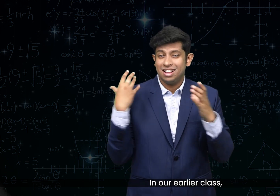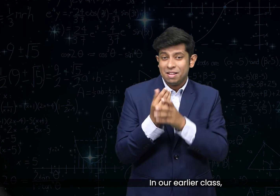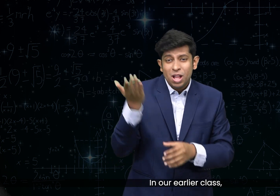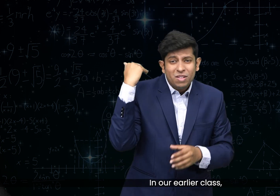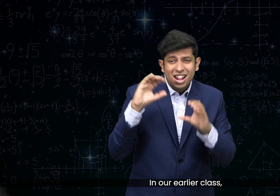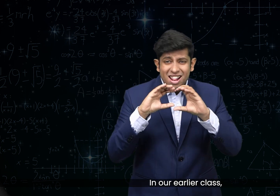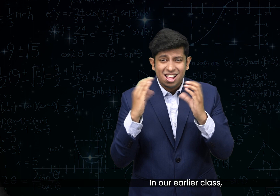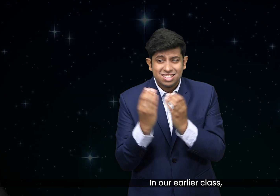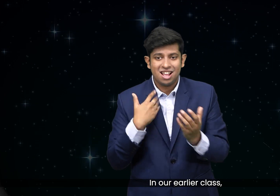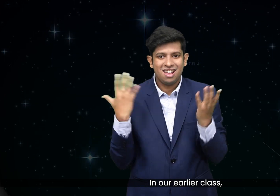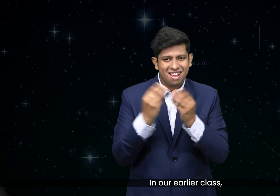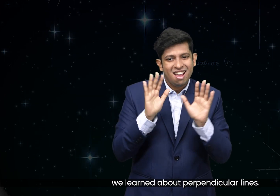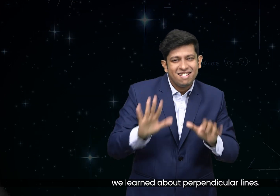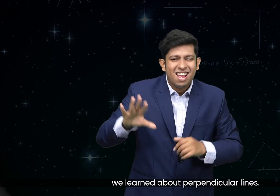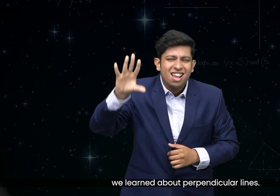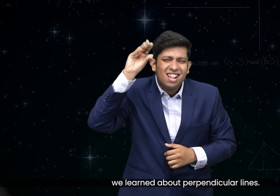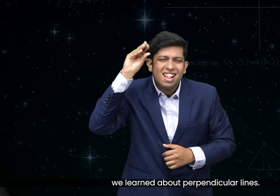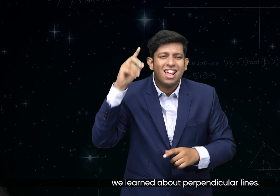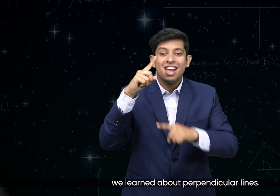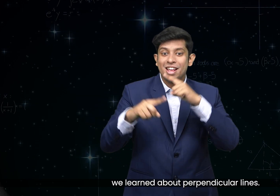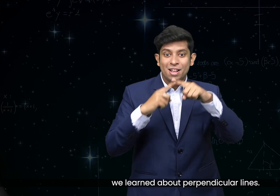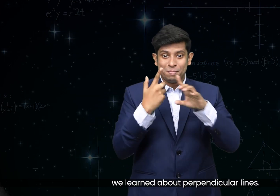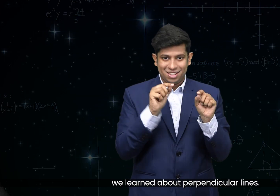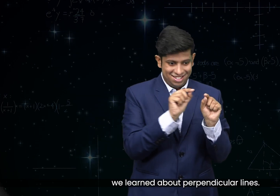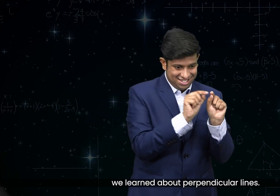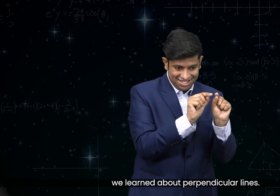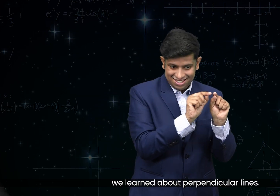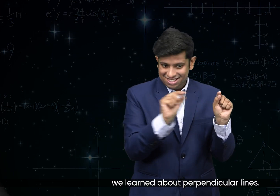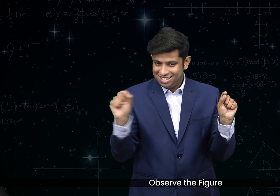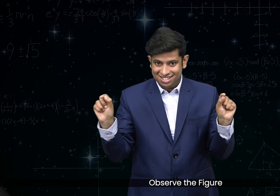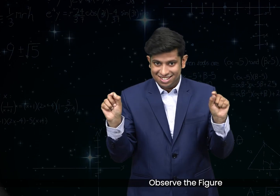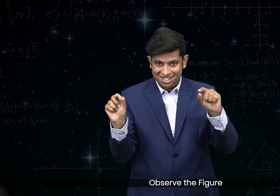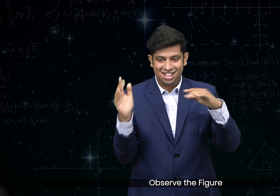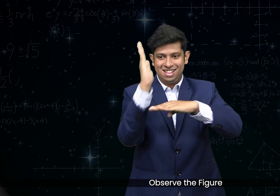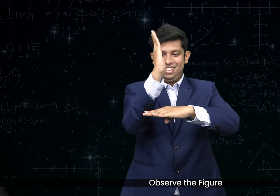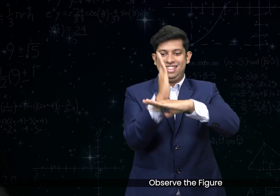In our earlier class, we learned about perpendicular lines. Observe the figure.